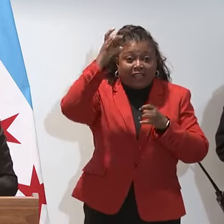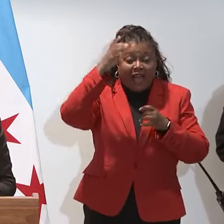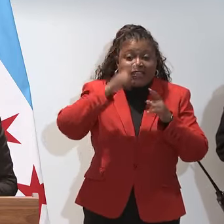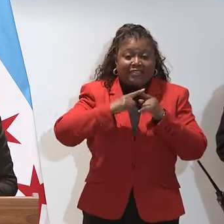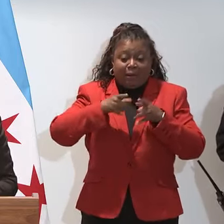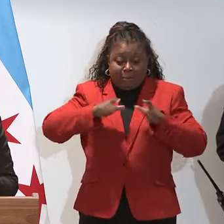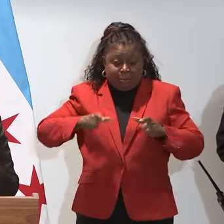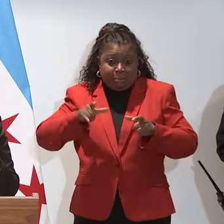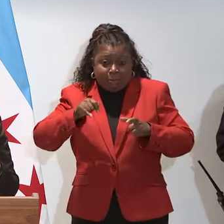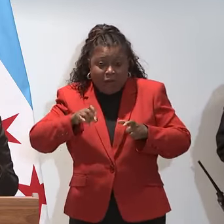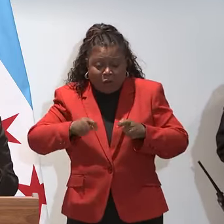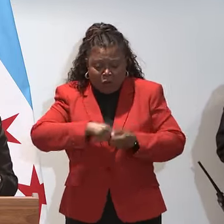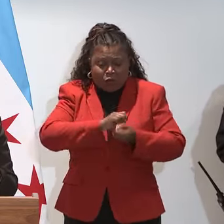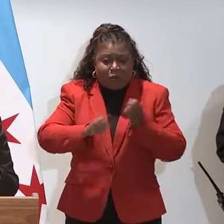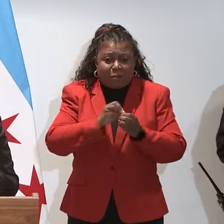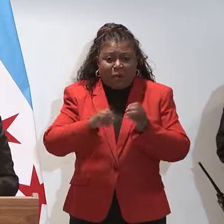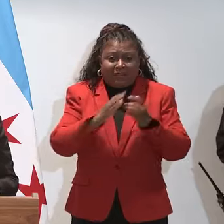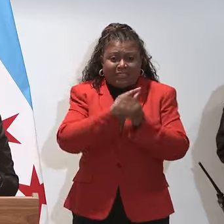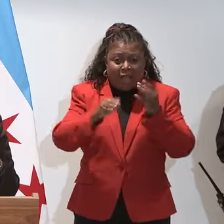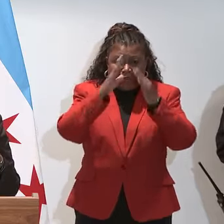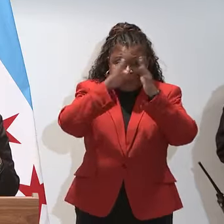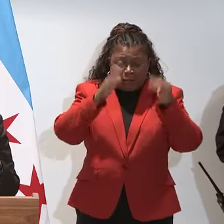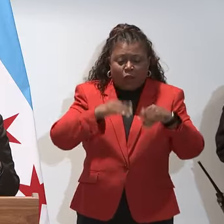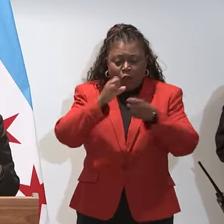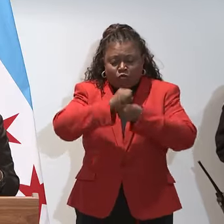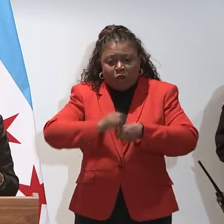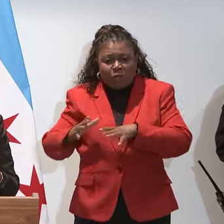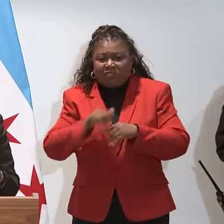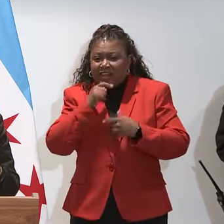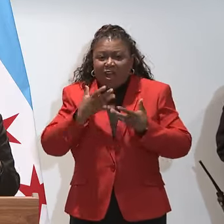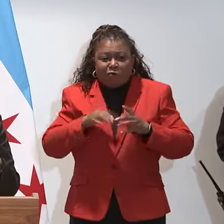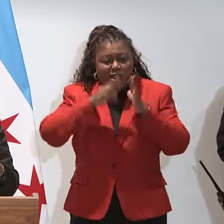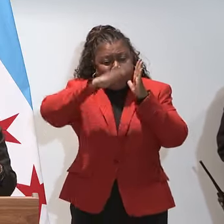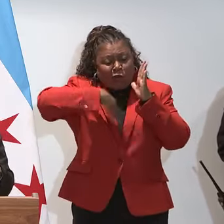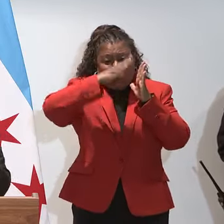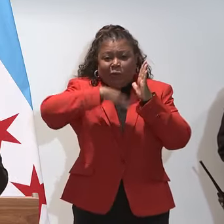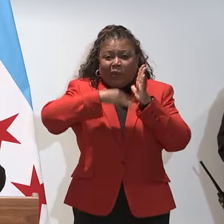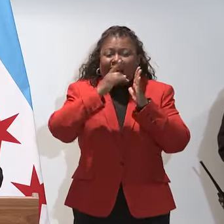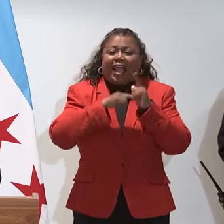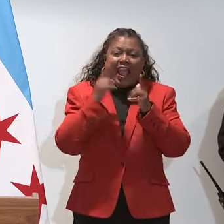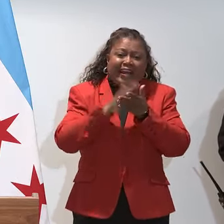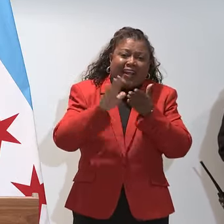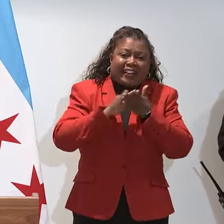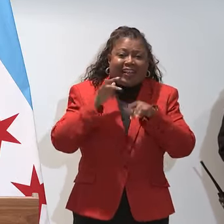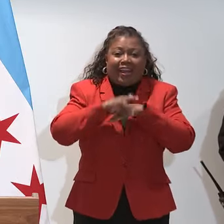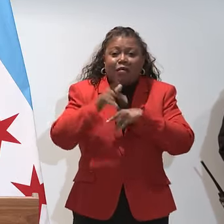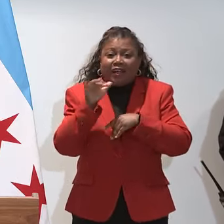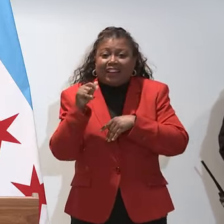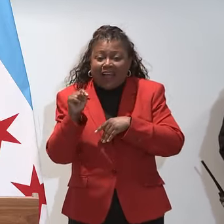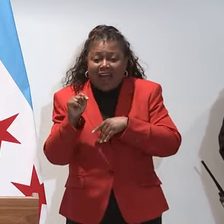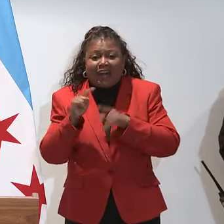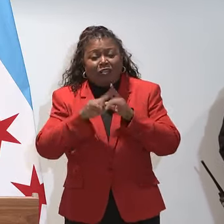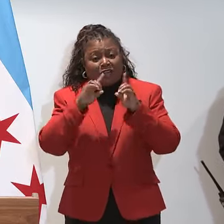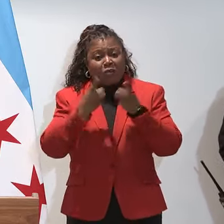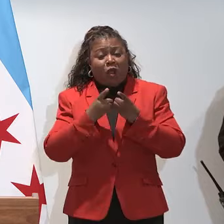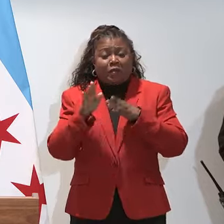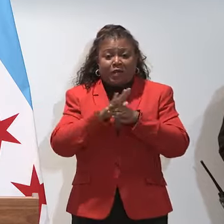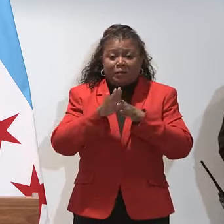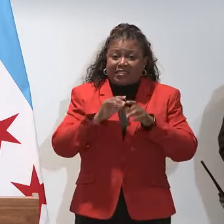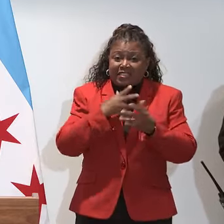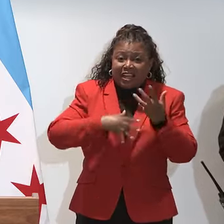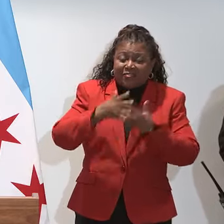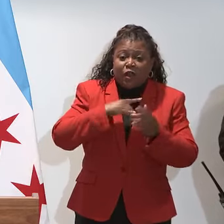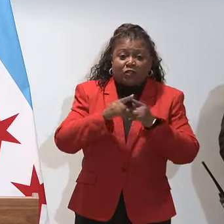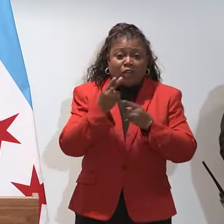and potholes, repairing damaged buildings, removing unwanted graffiti, and cleaning empty lots. The Department of Business